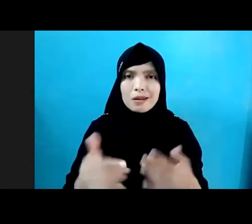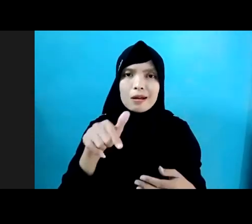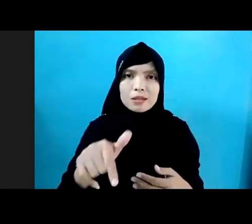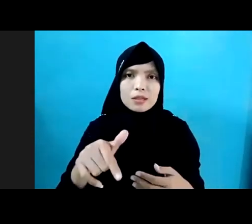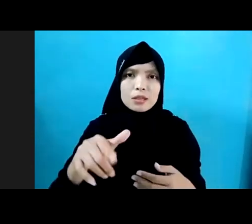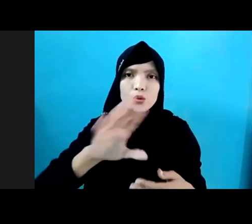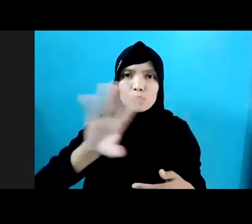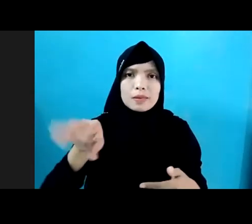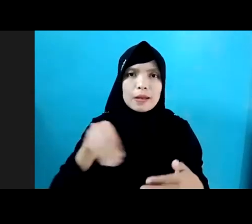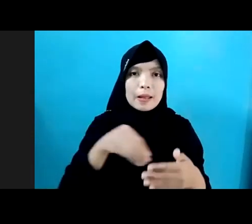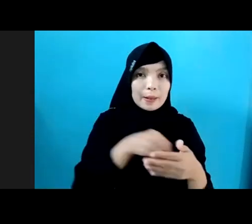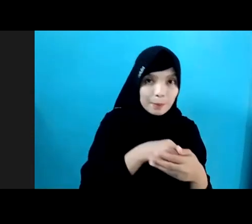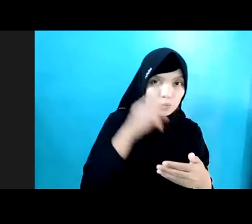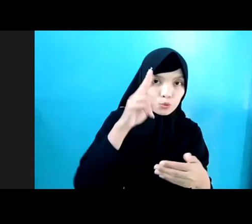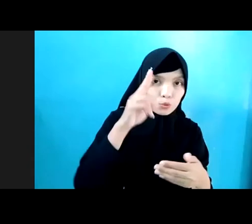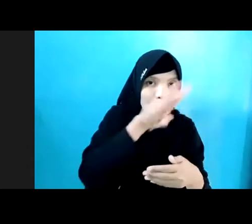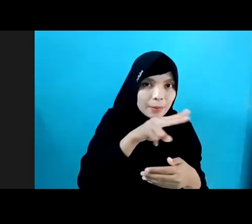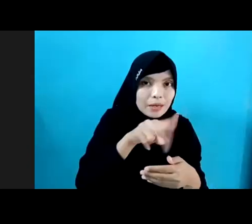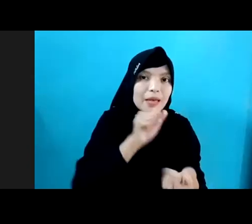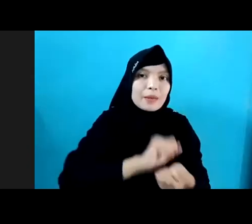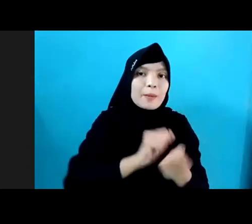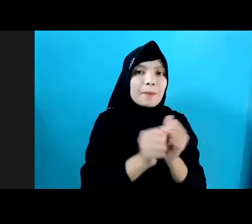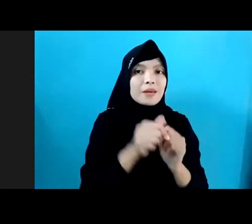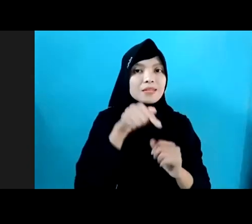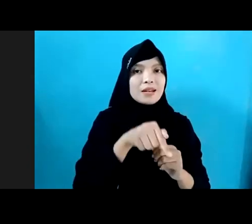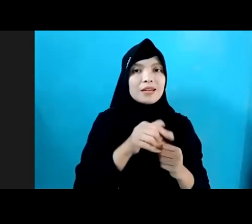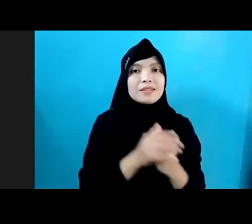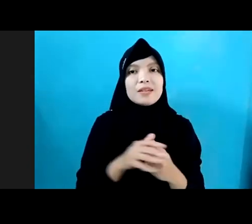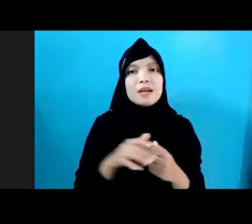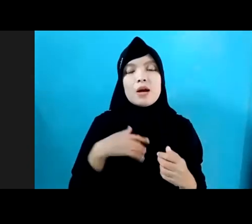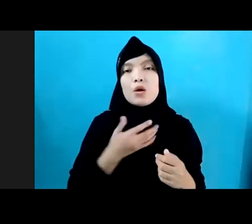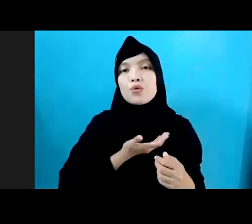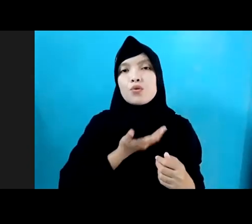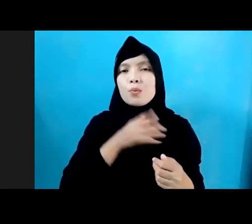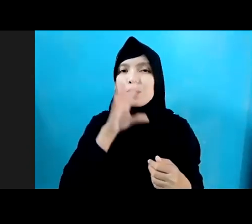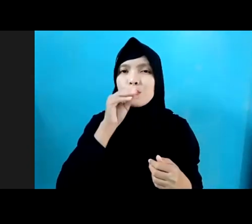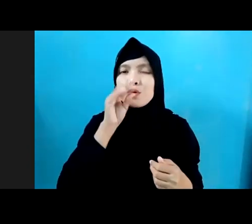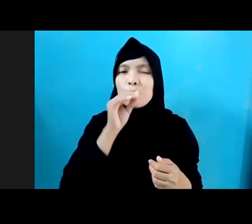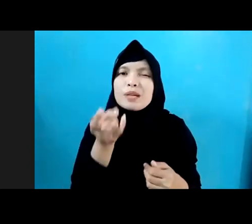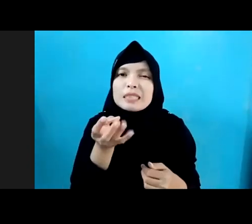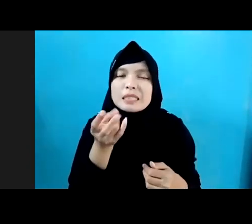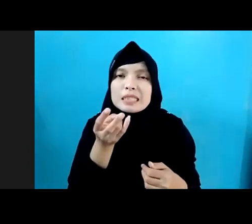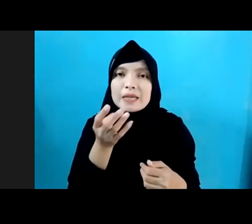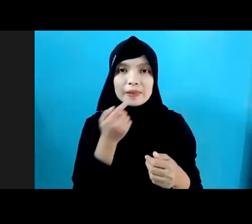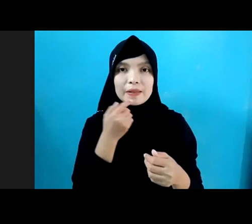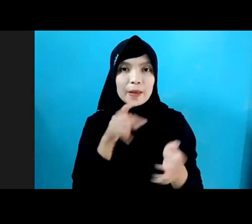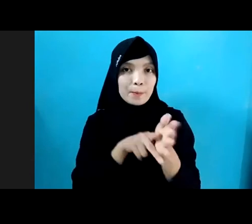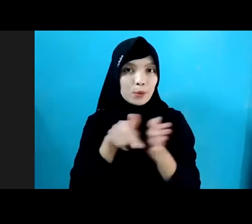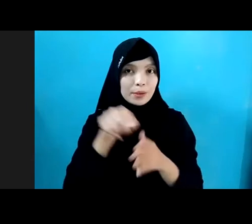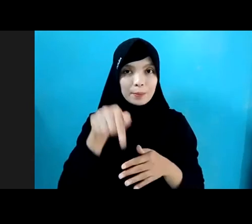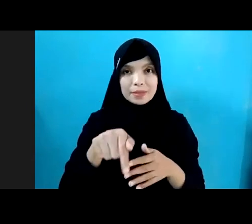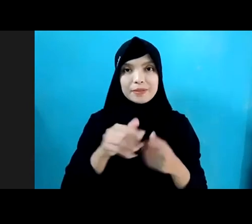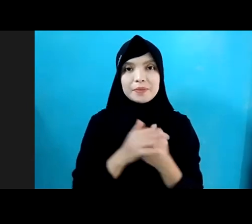Talk A Bit More About The Programs In A Minute So My Point Is Whilst There Are Many Tools And Resources